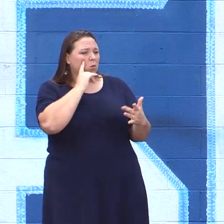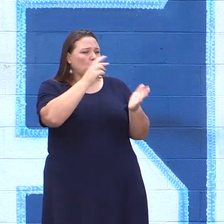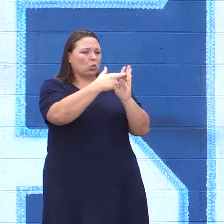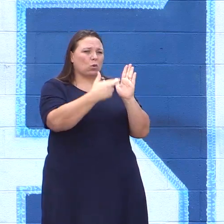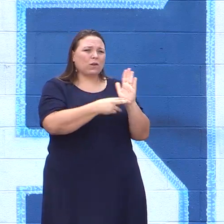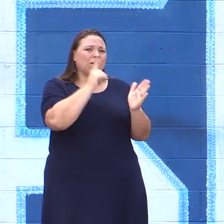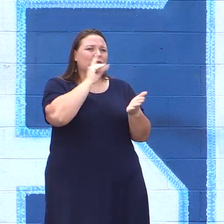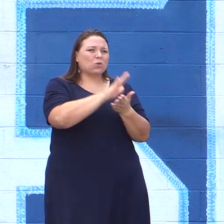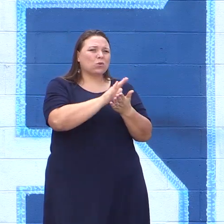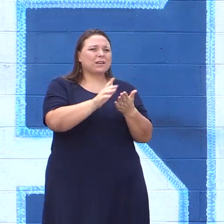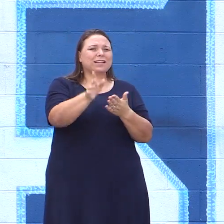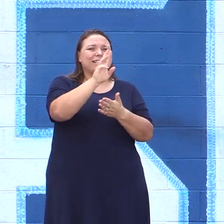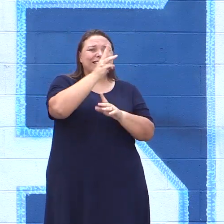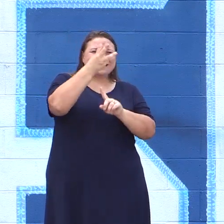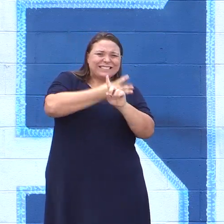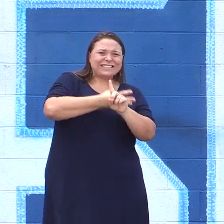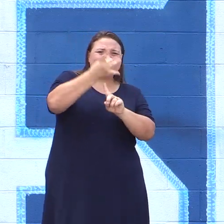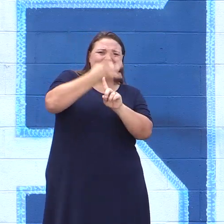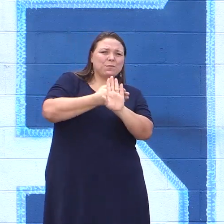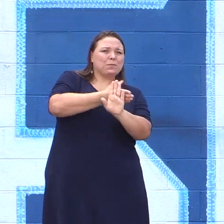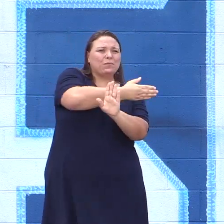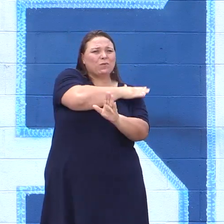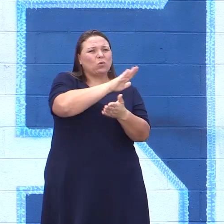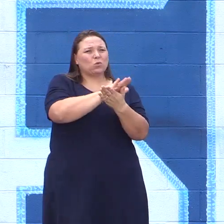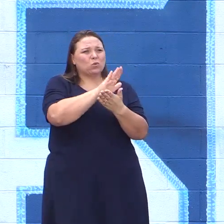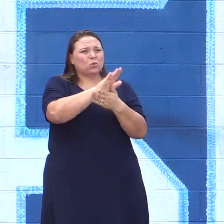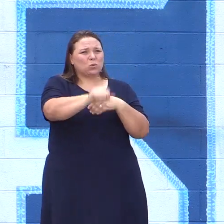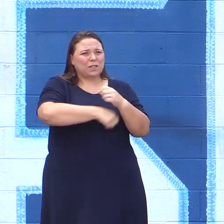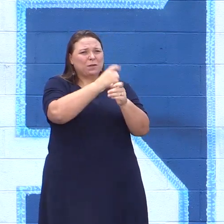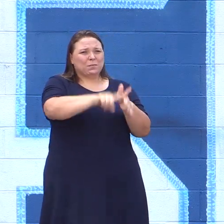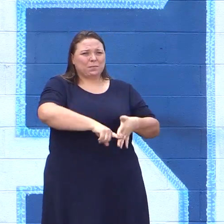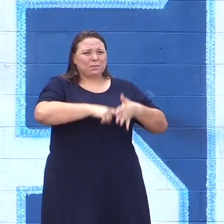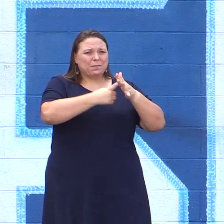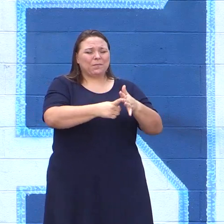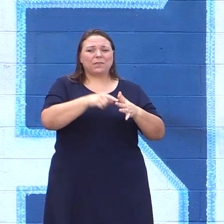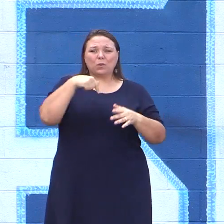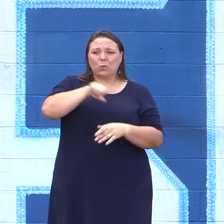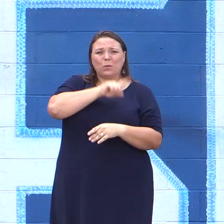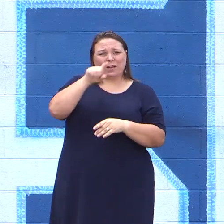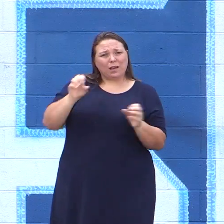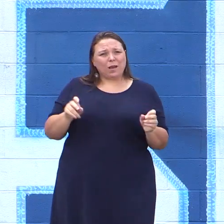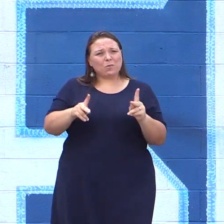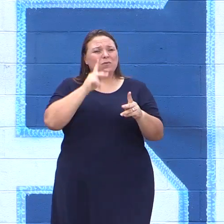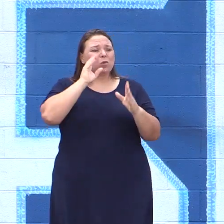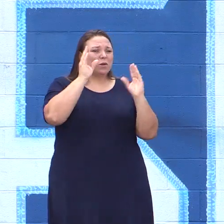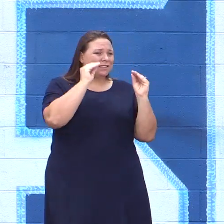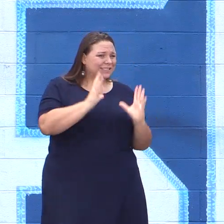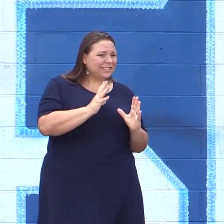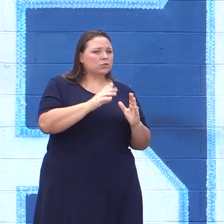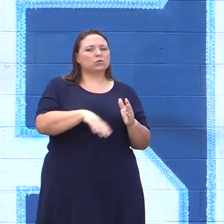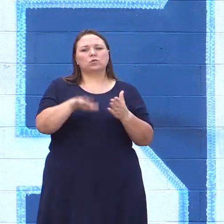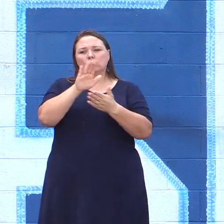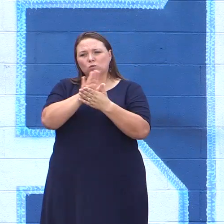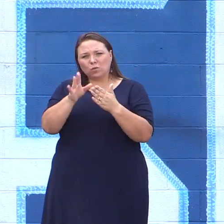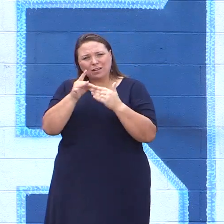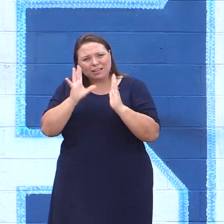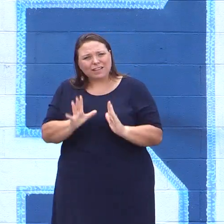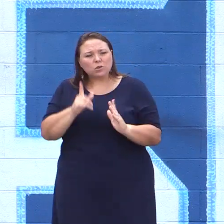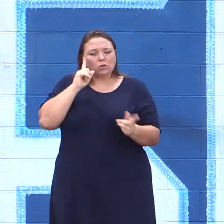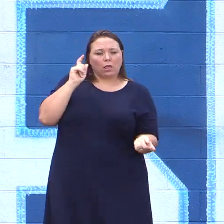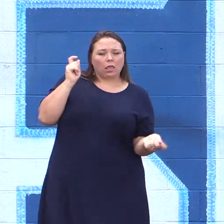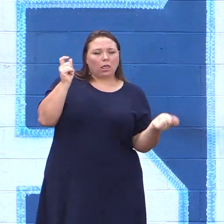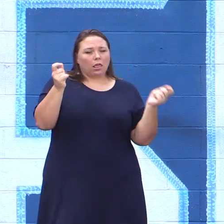their courses 6 to 8 months before the start of the school year. And so we need the opportunity for our teachers and for our school leaders to